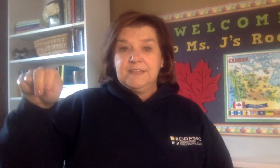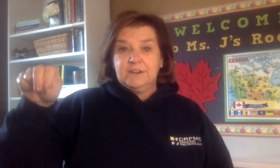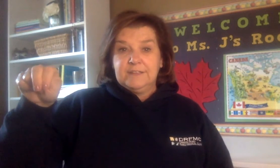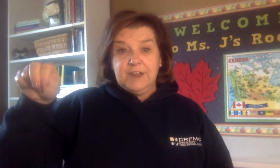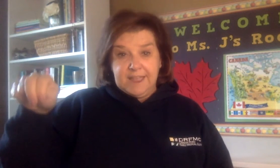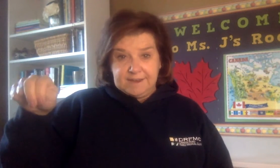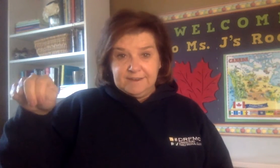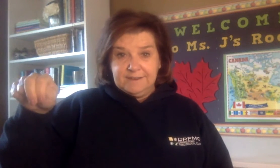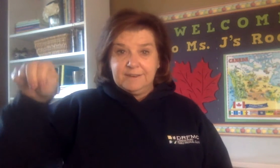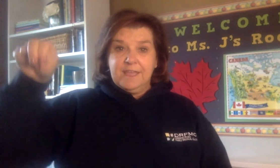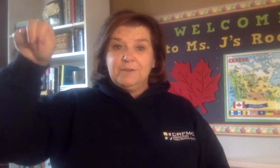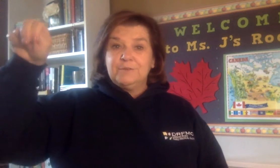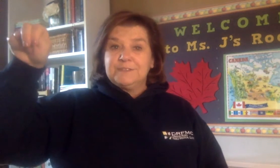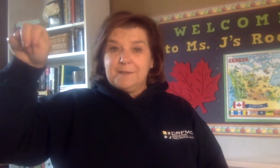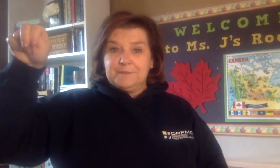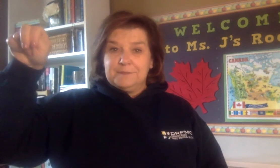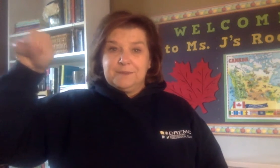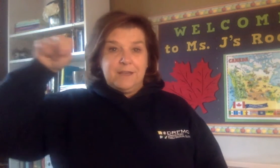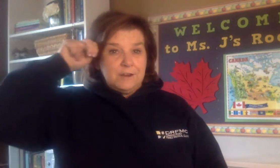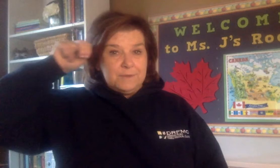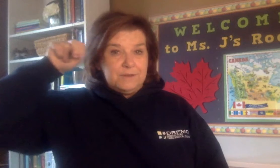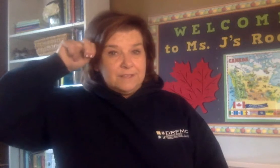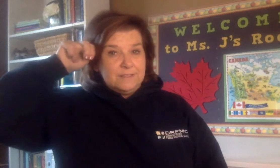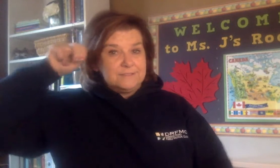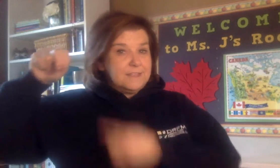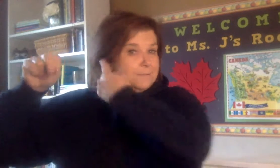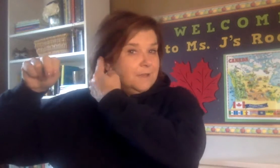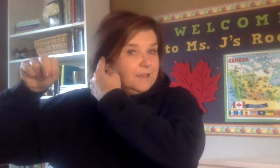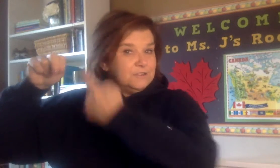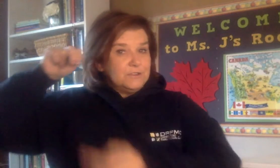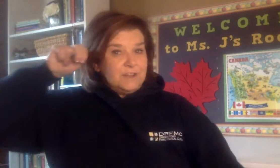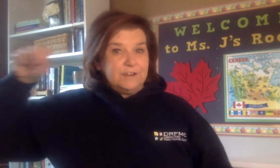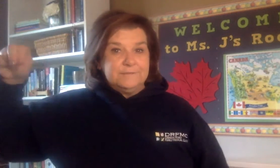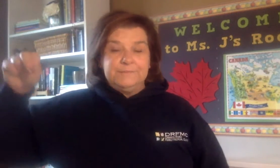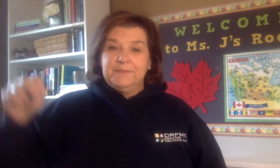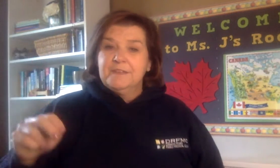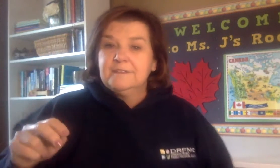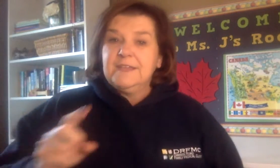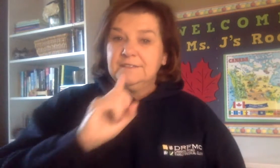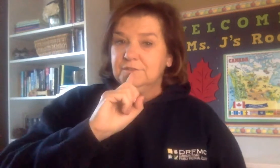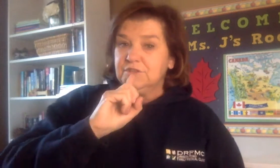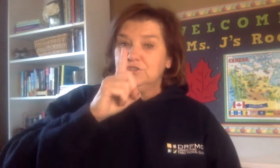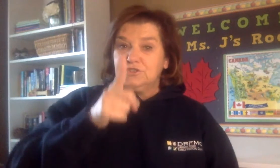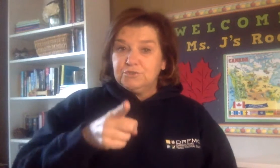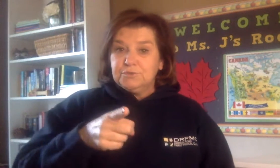our letter N and hold it up a little bit higher, about the same height as your ear. Okay, so the